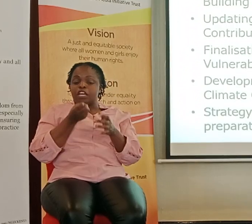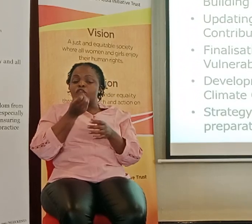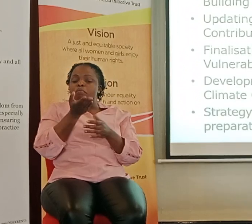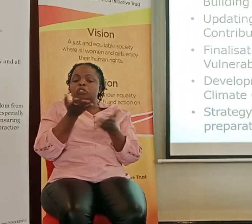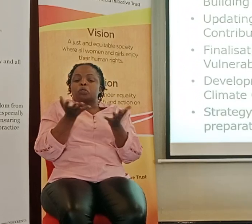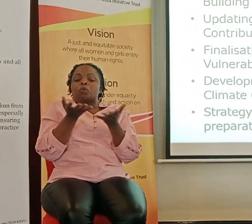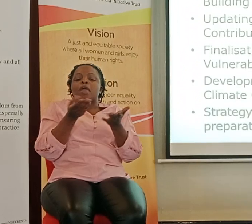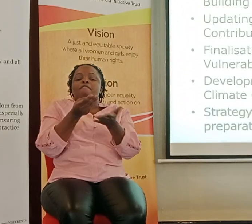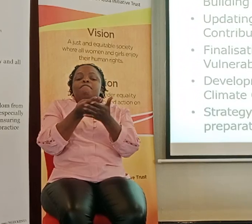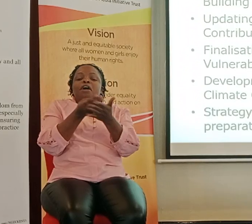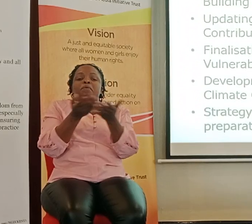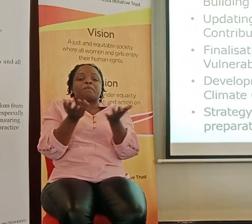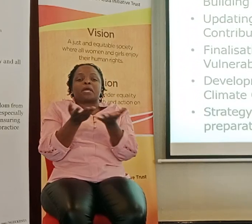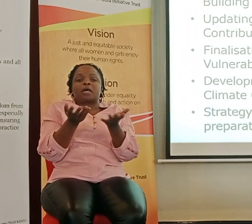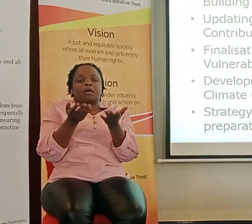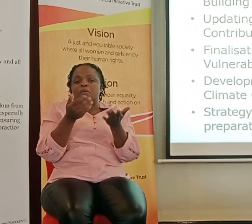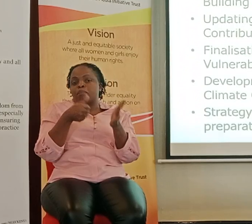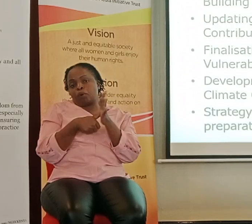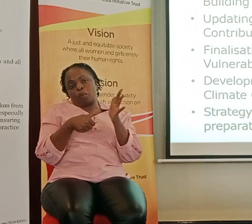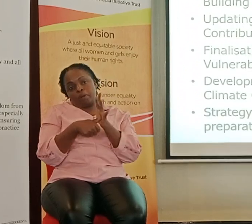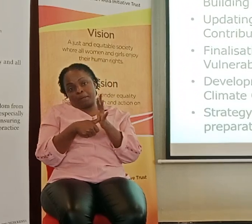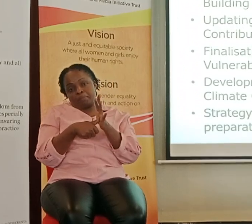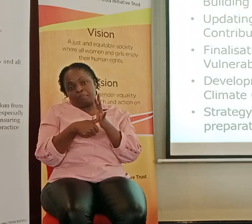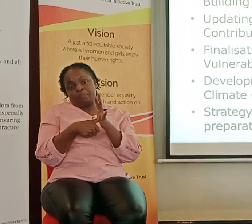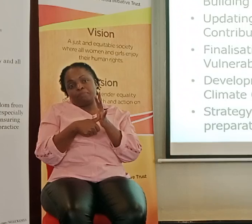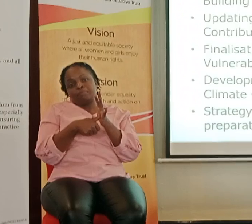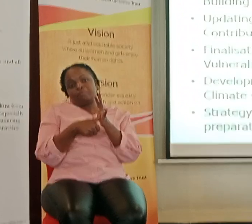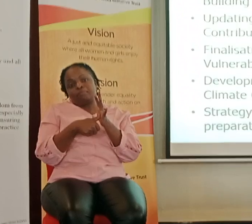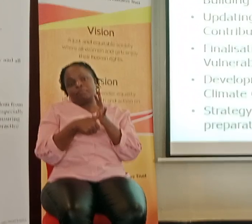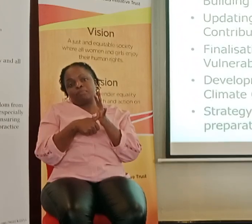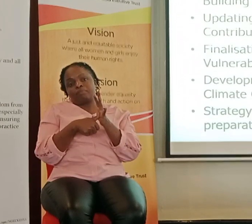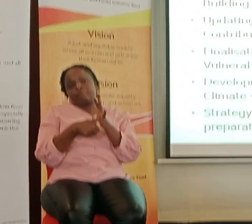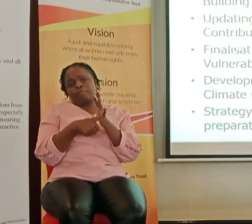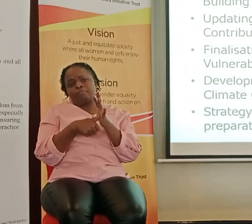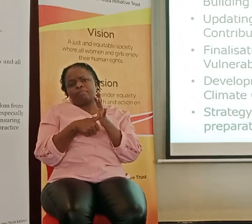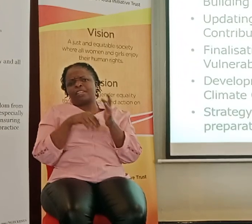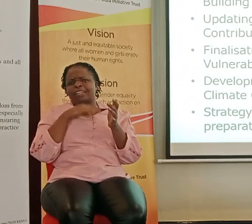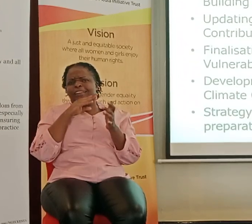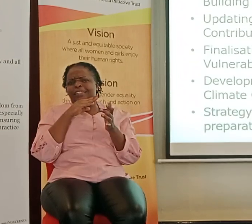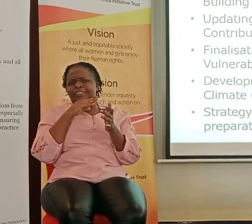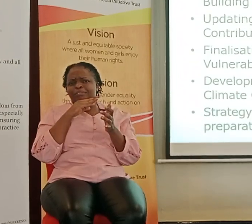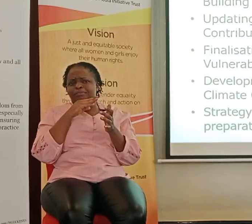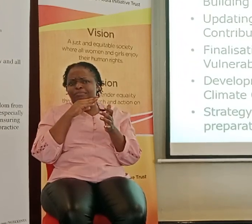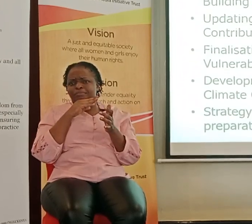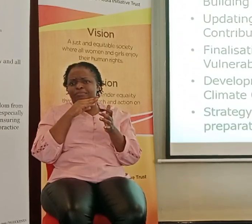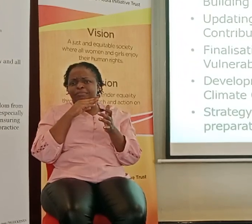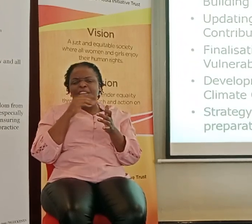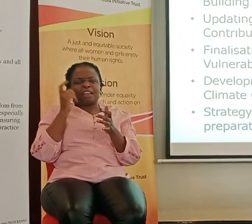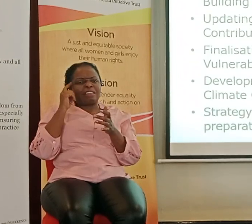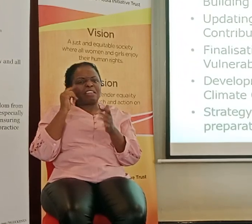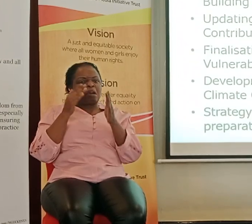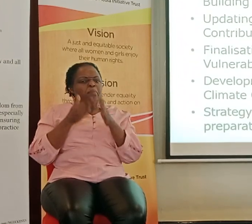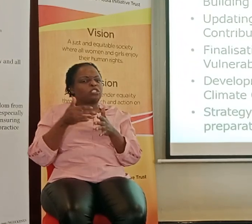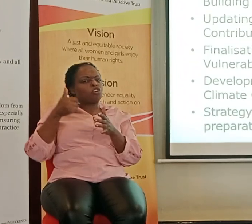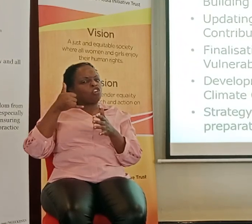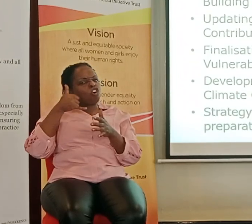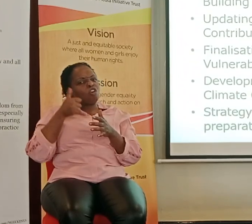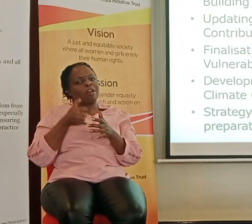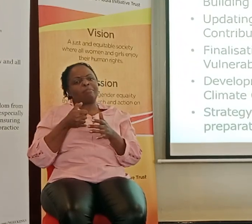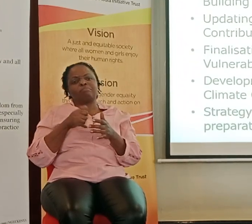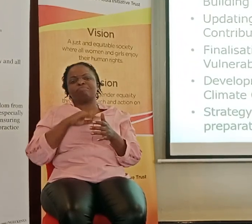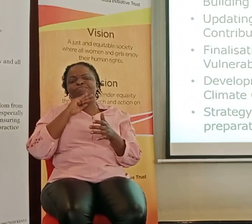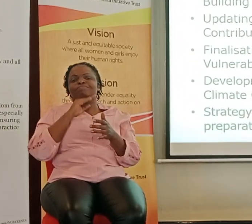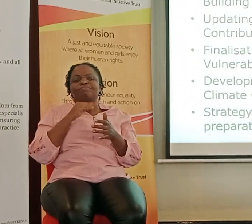these funds are or where from, how you can access them is an issue. So it's important as a country to